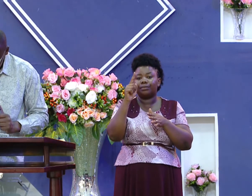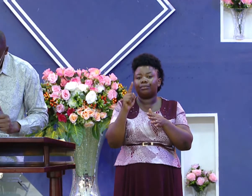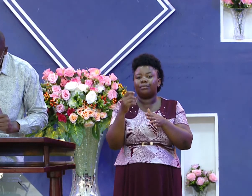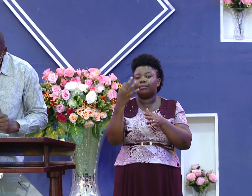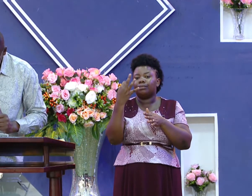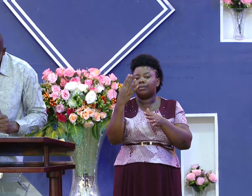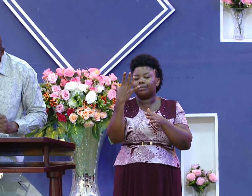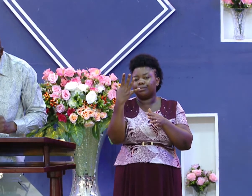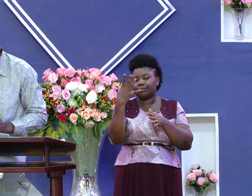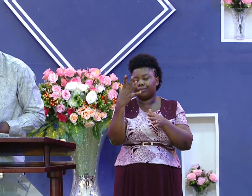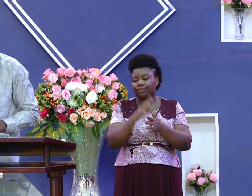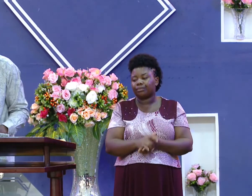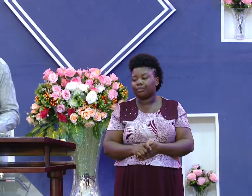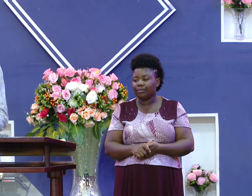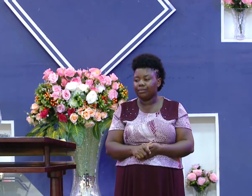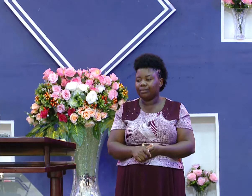20:25.